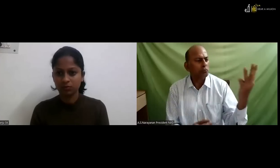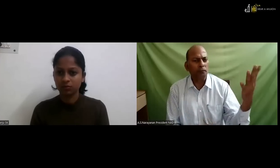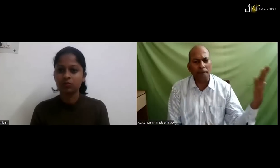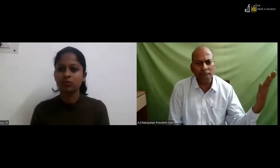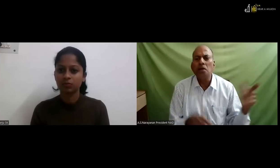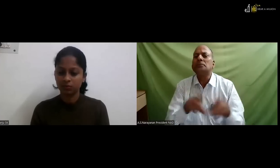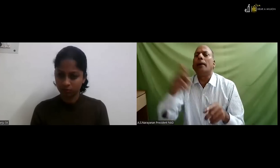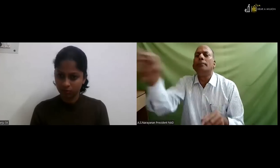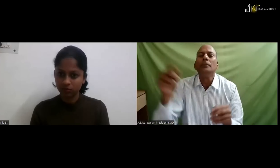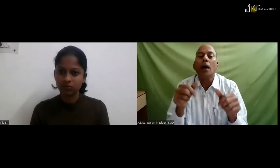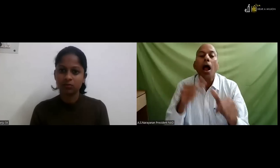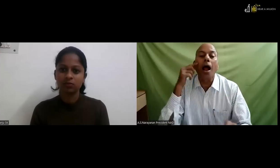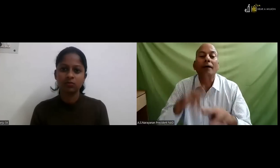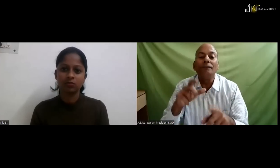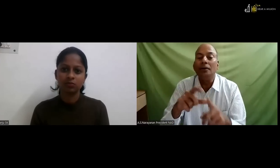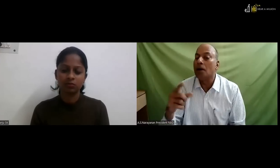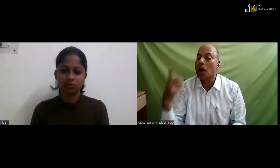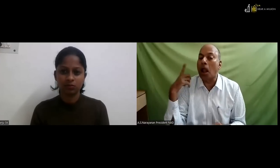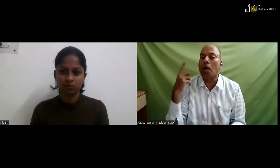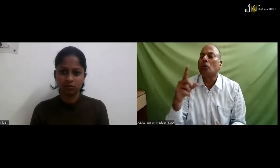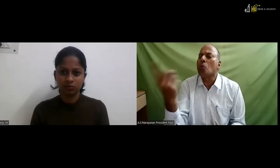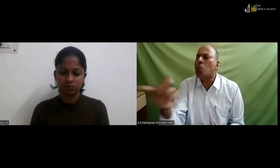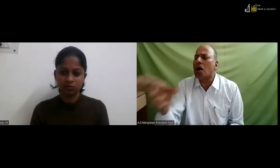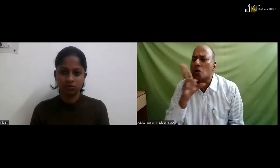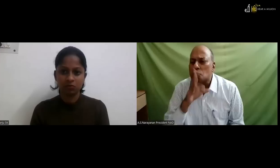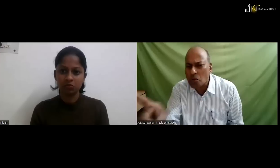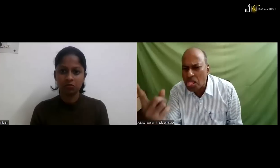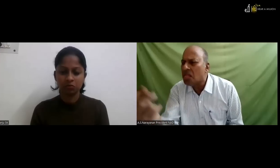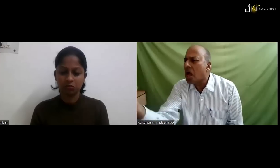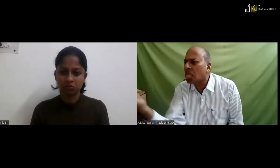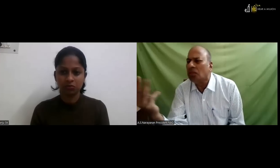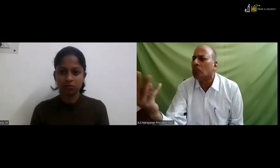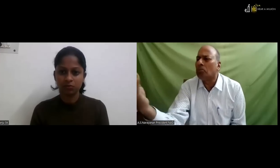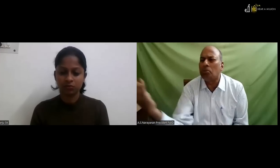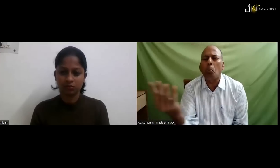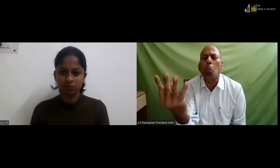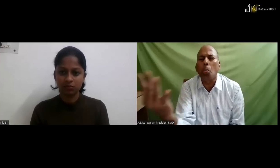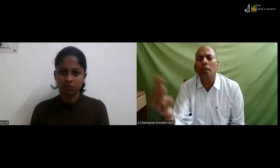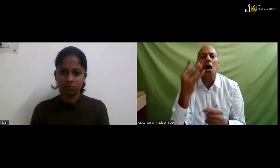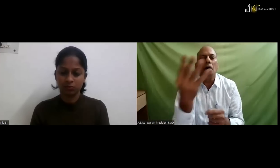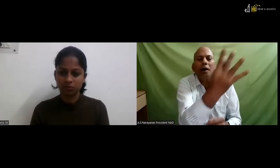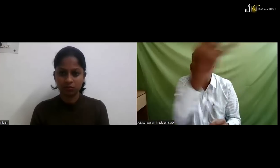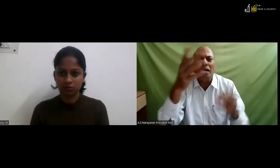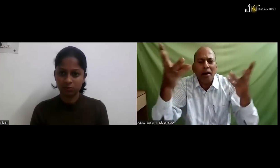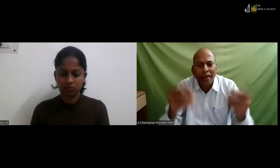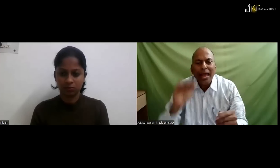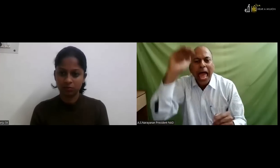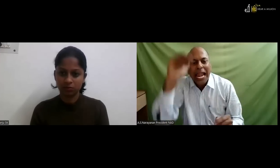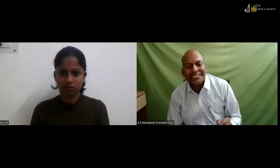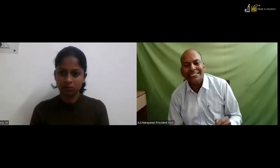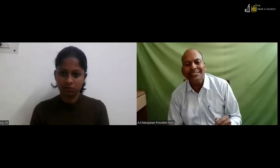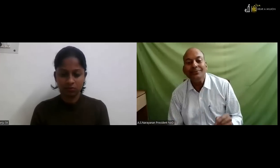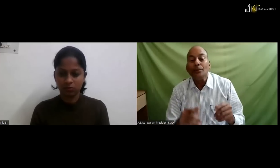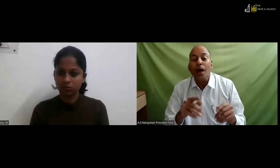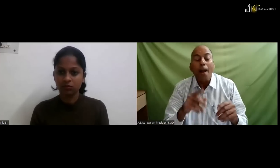in the team, and then the experts who are there, for example, in the AIFD, Sunil Sahaswati, or we